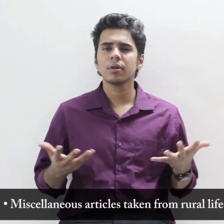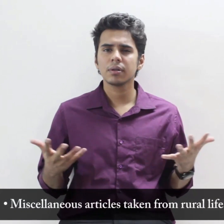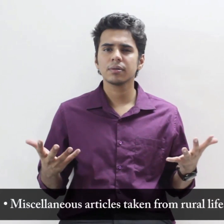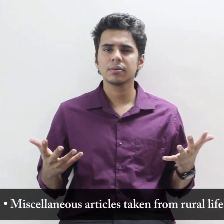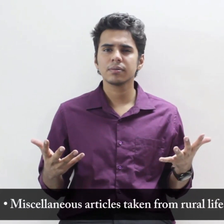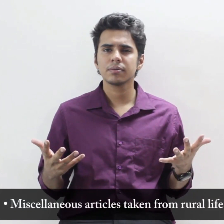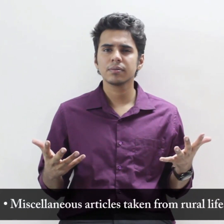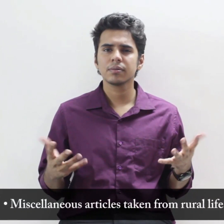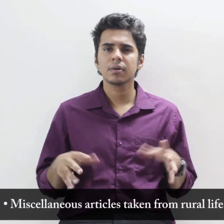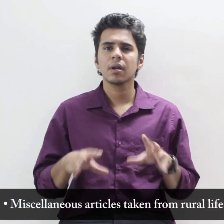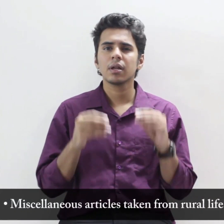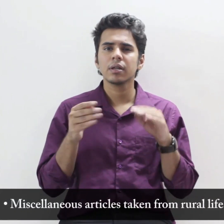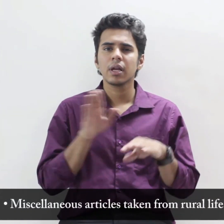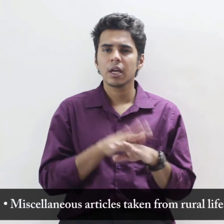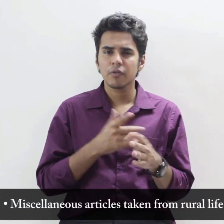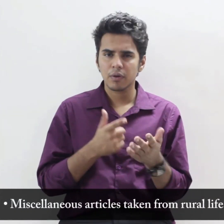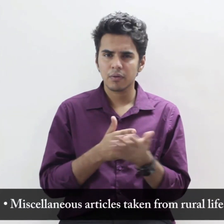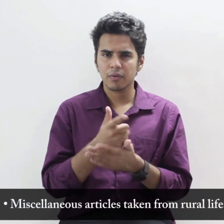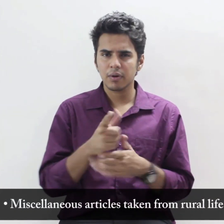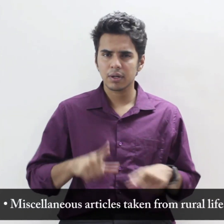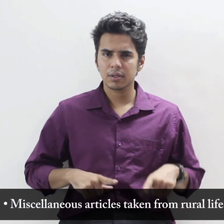Miscellaneous articles taken from rural life.